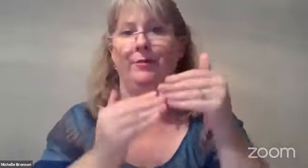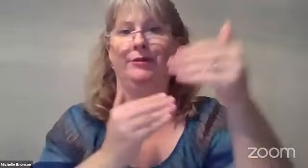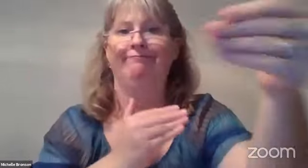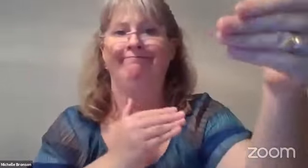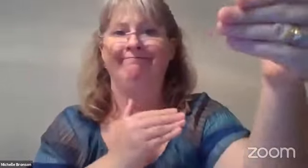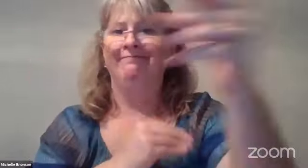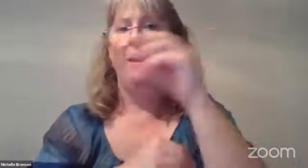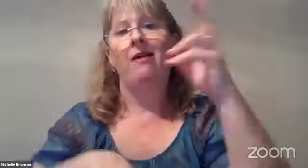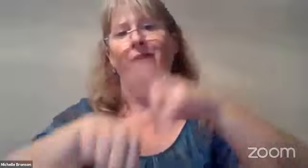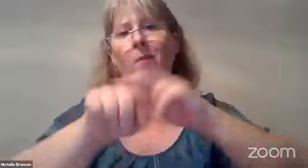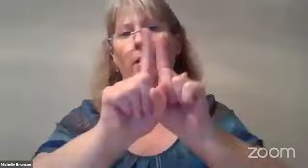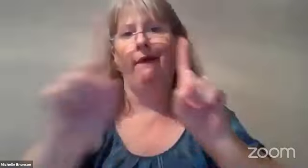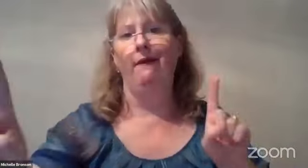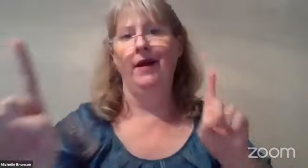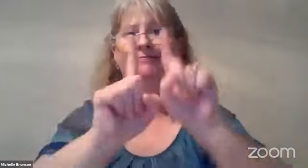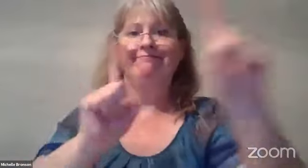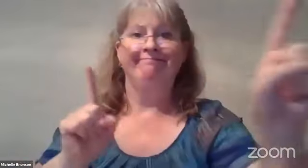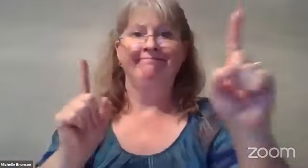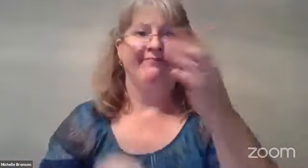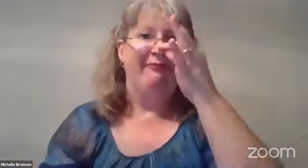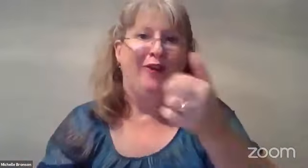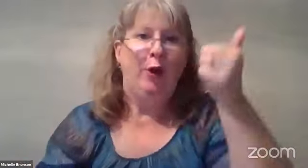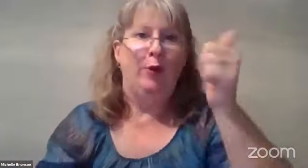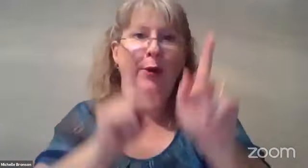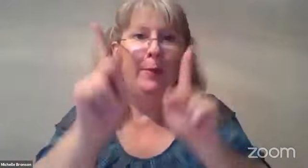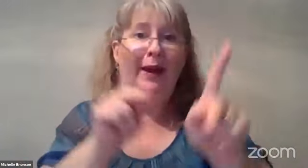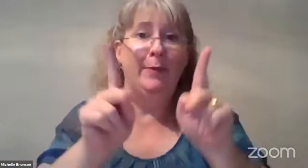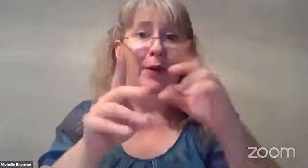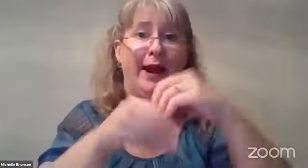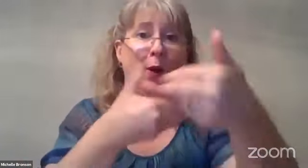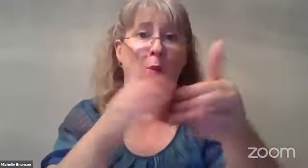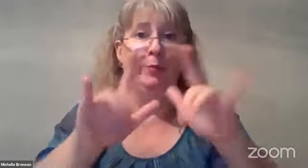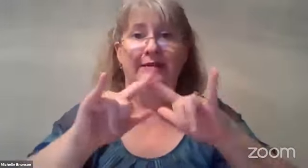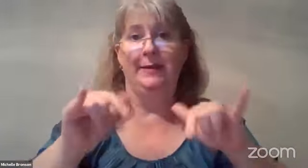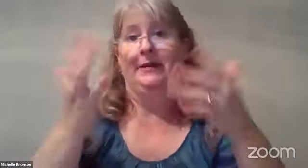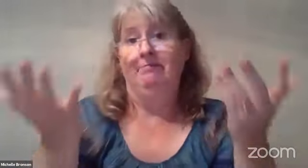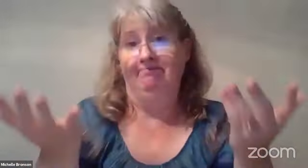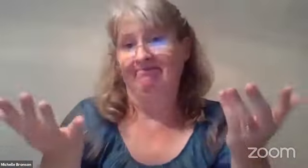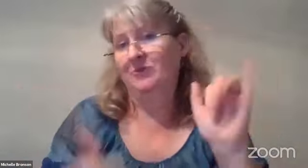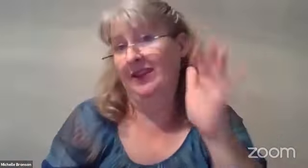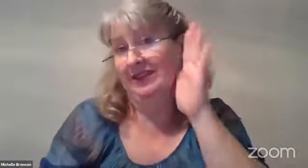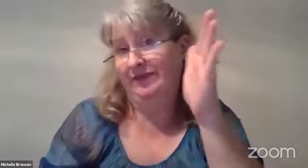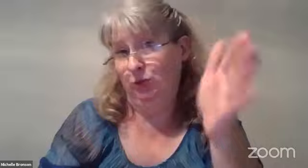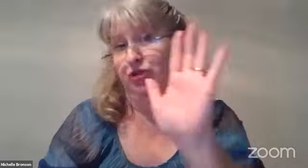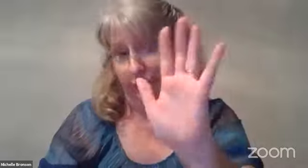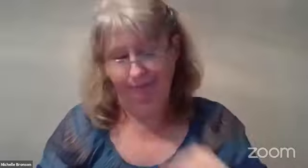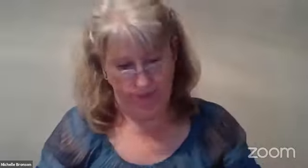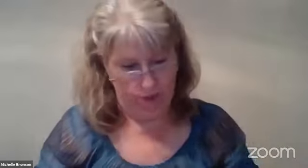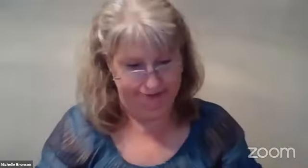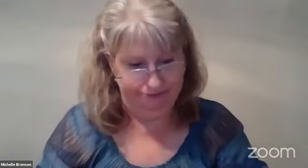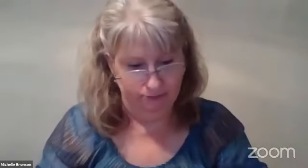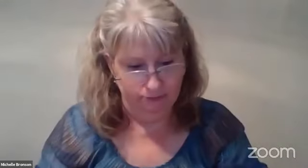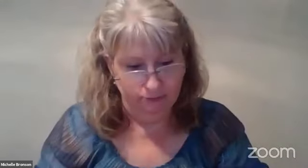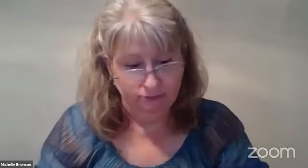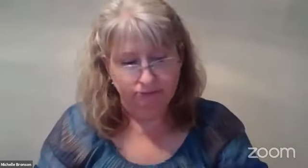conference room, so it may be after September. And of course, in terms of socially distancing, that'll allow us only fewer people in the rooms that we do